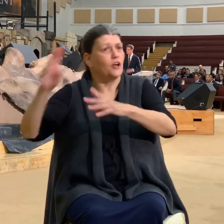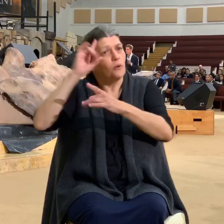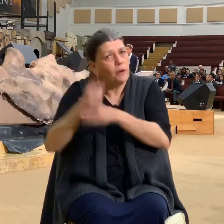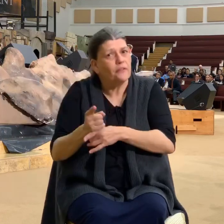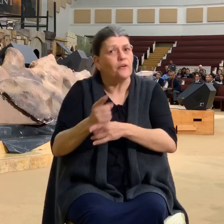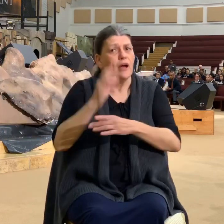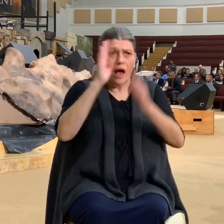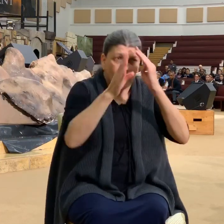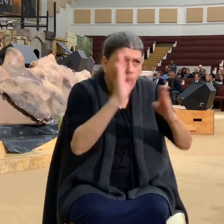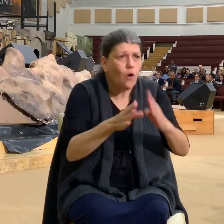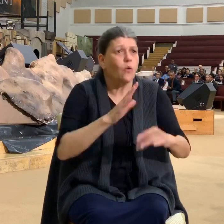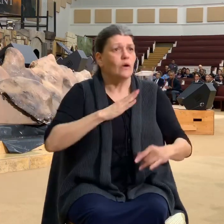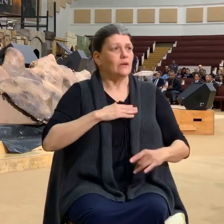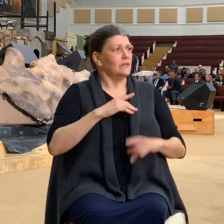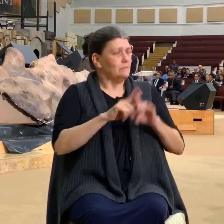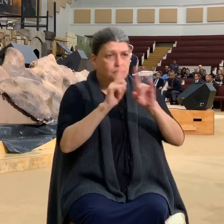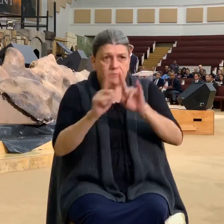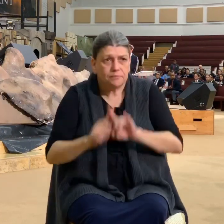together.